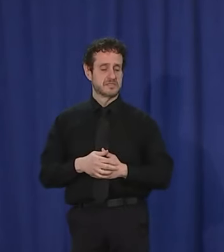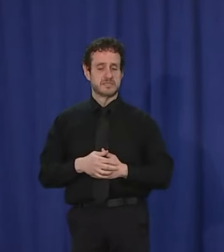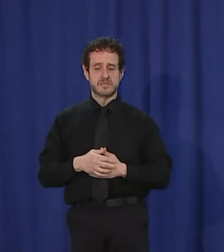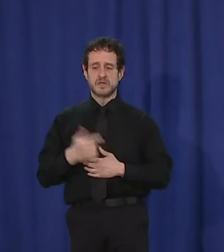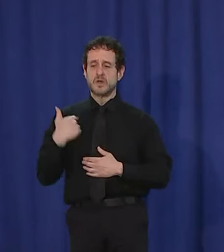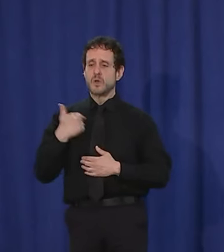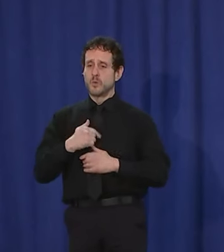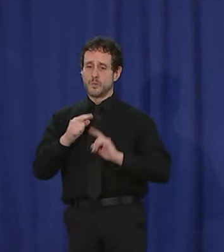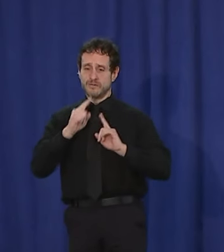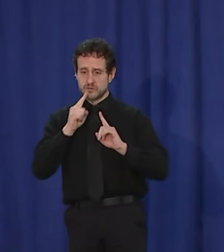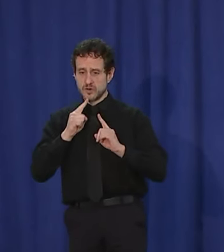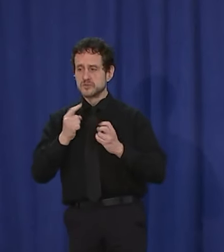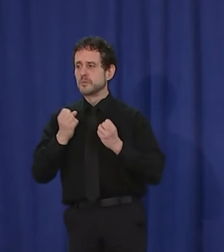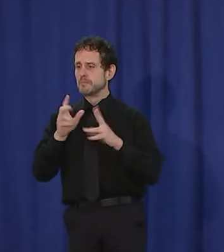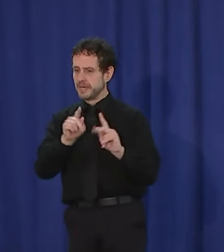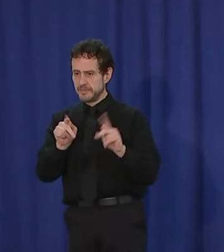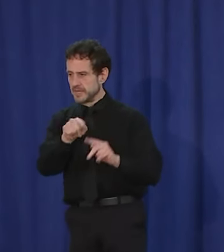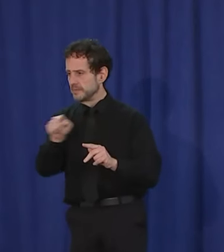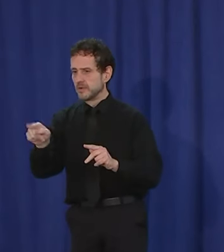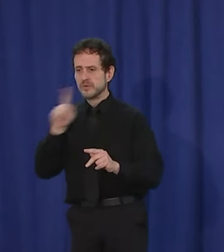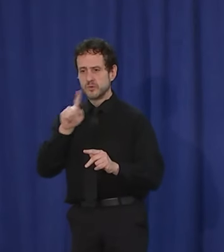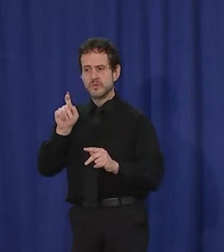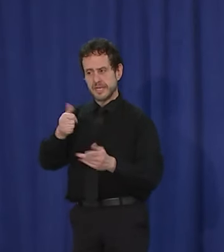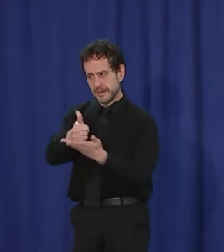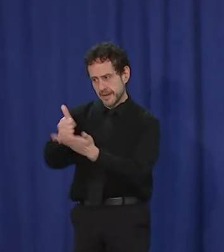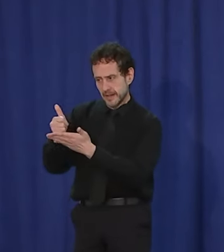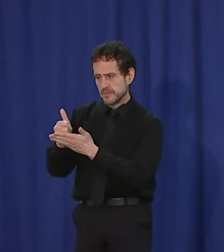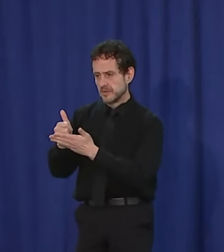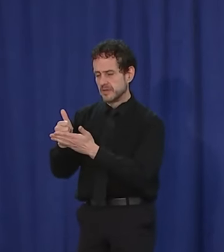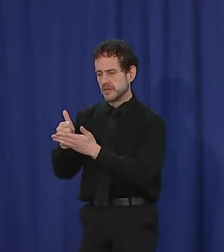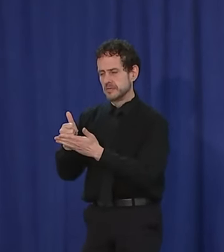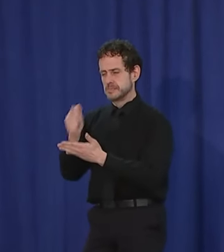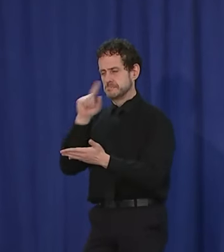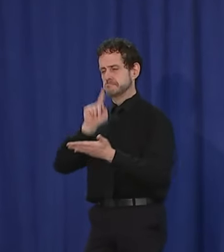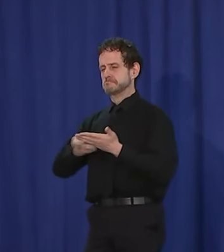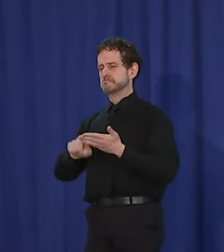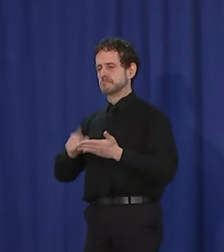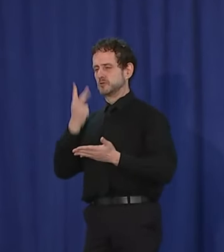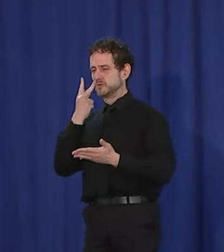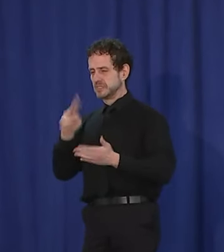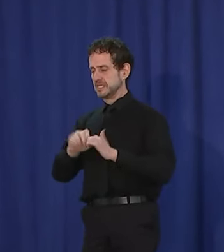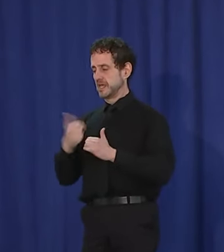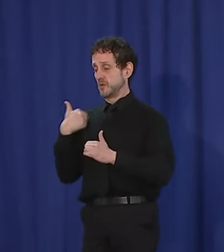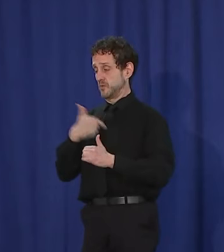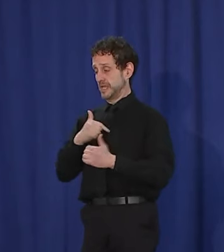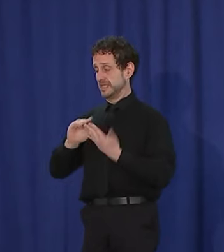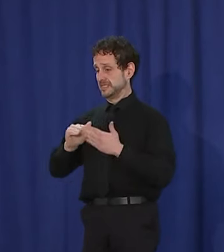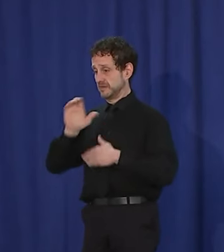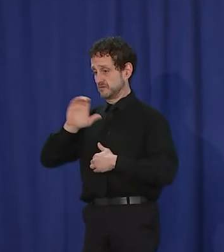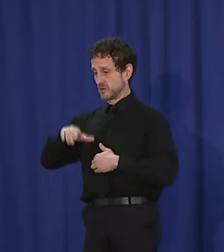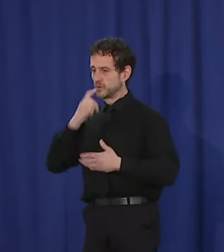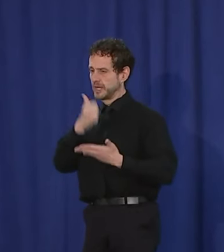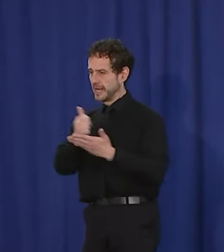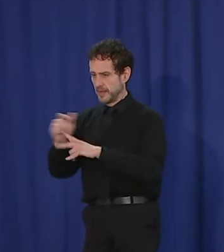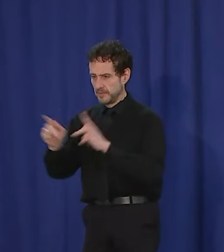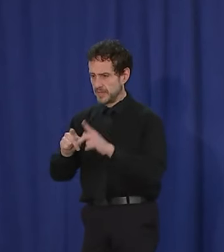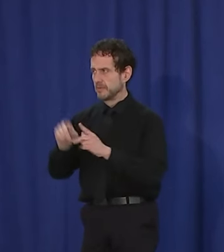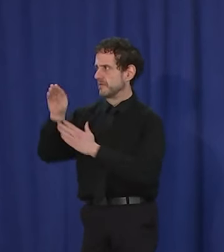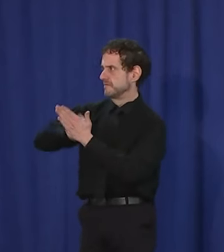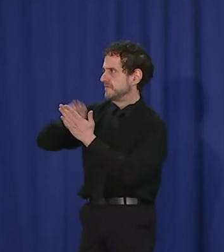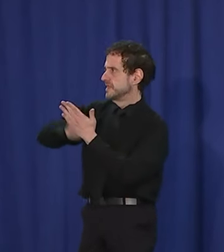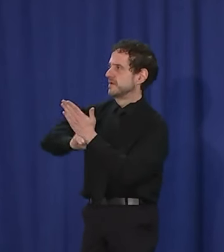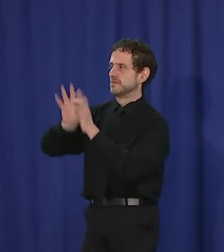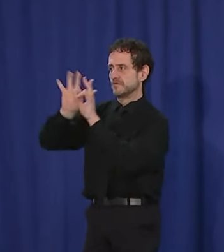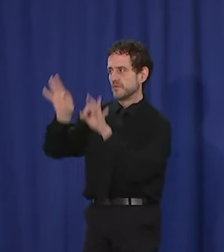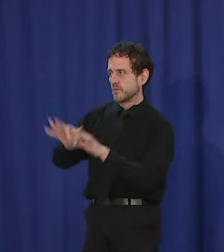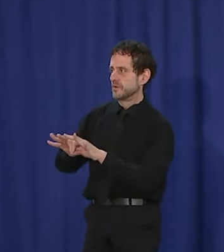different stakeholders to see what we can do as a city to help people navigate what often is a lot of regulatory